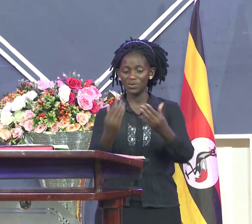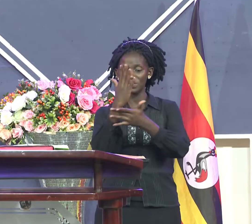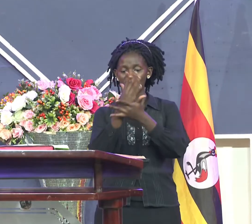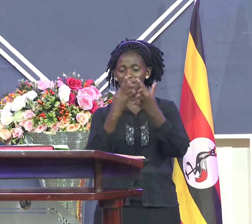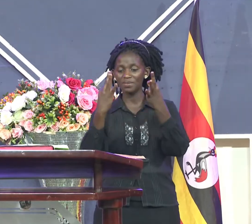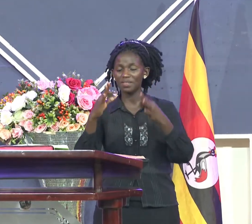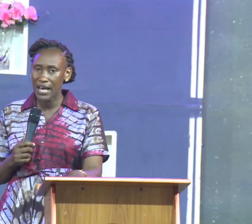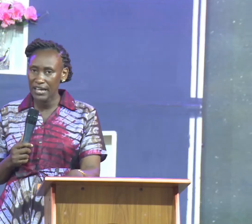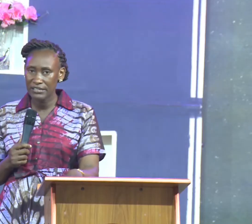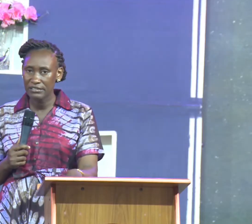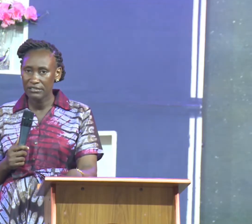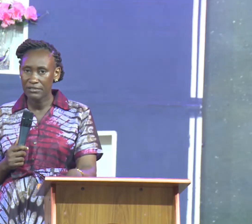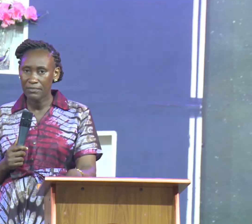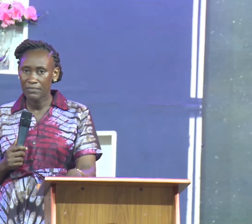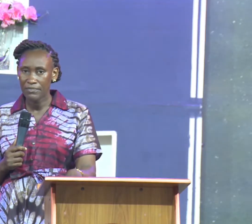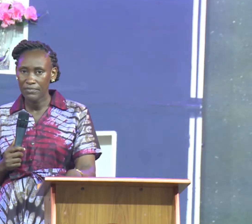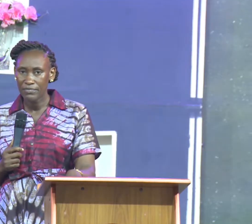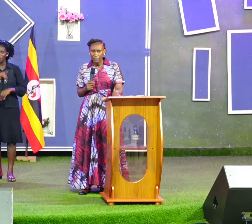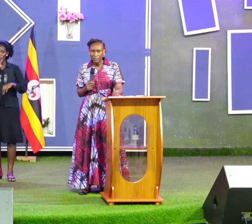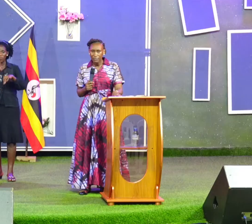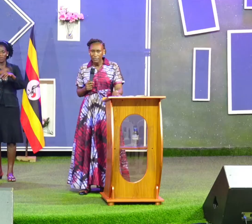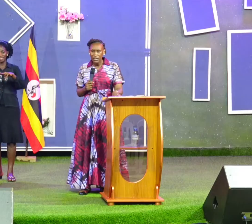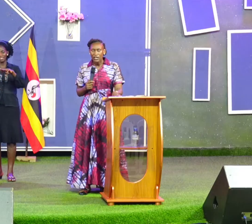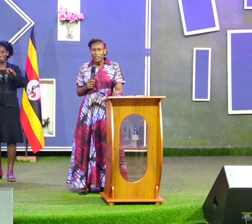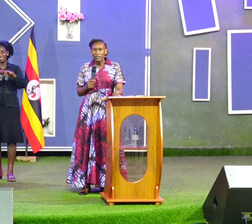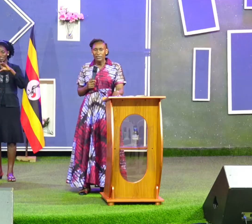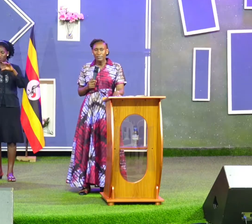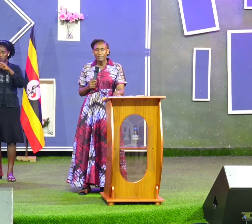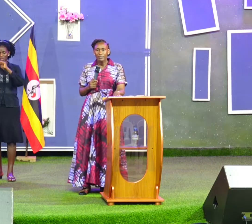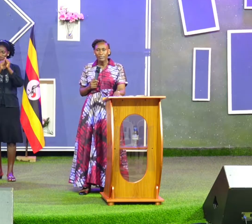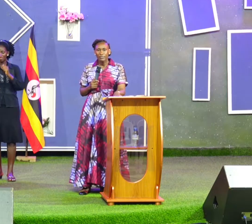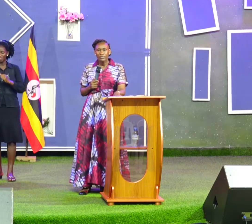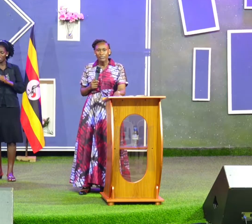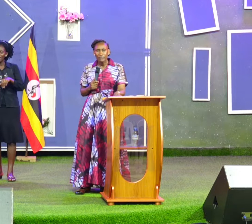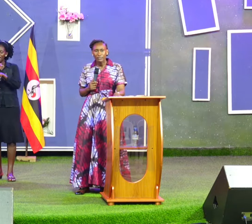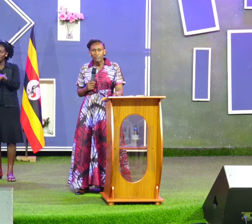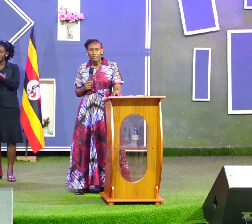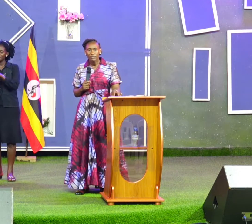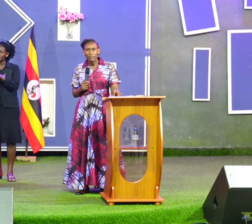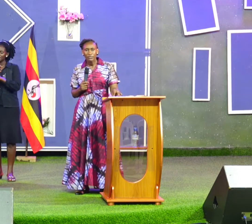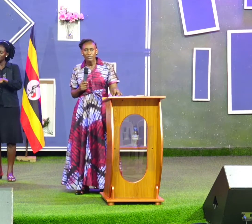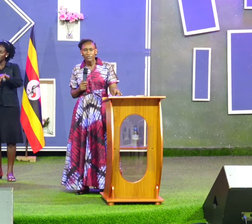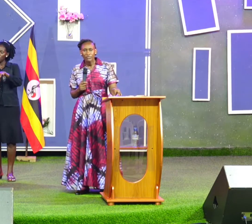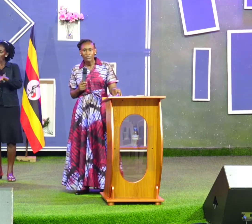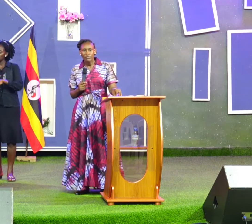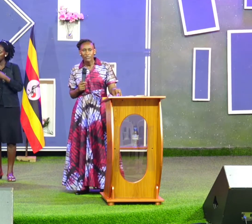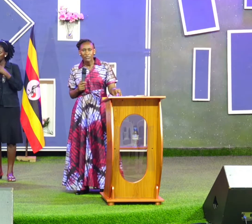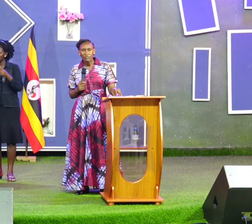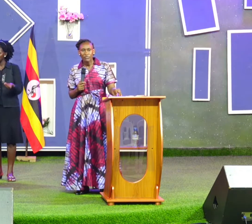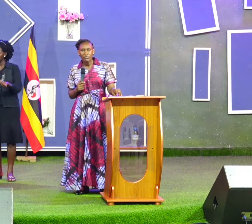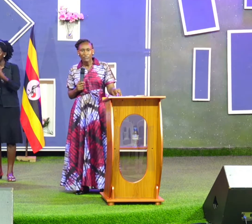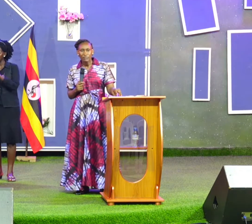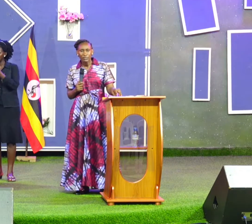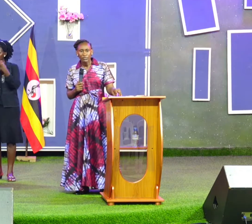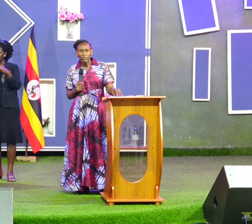he had done something bad. Kati we natula okwogera naye ne mubuuza naye bw'obadde okikola tewalowoozezaako